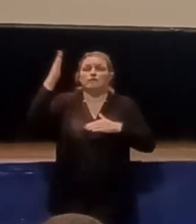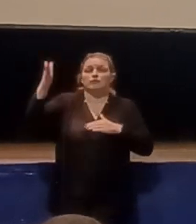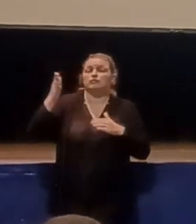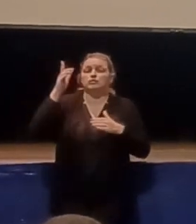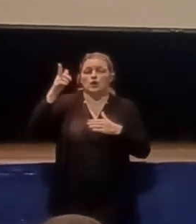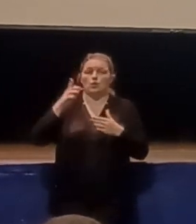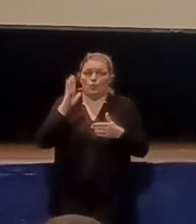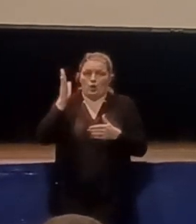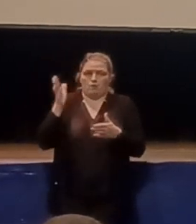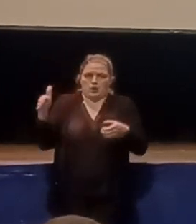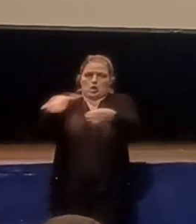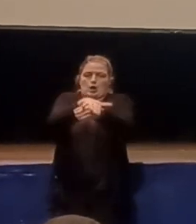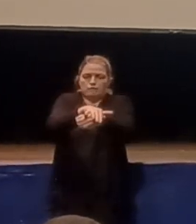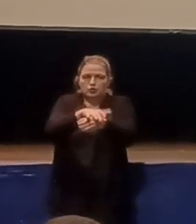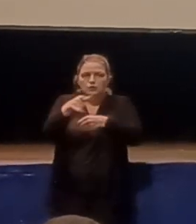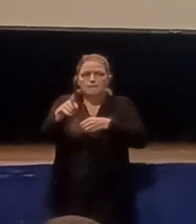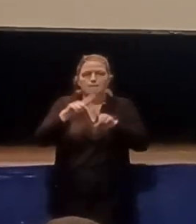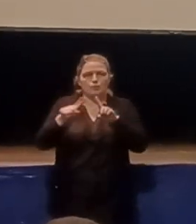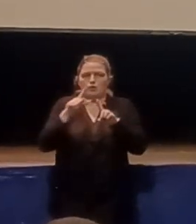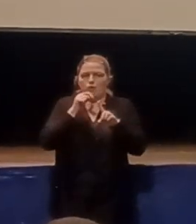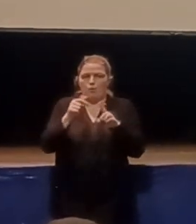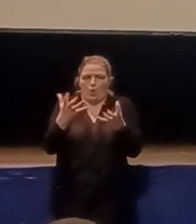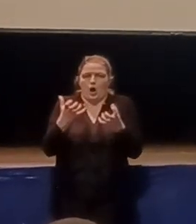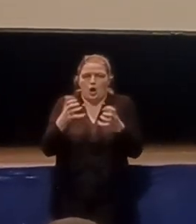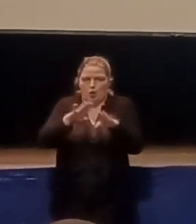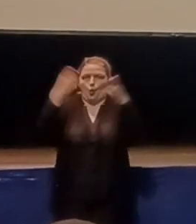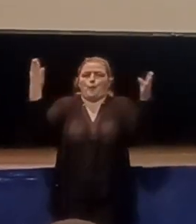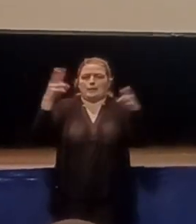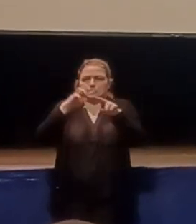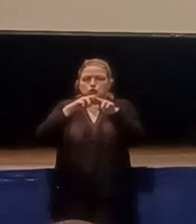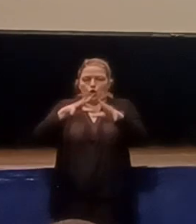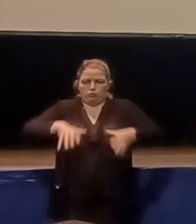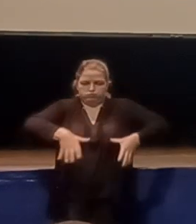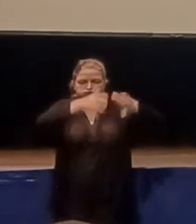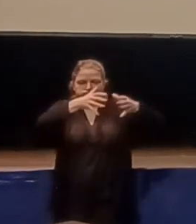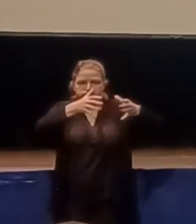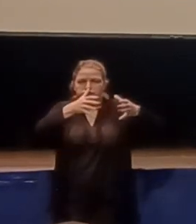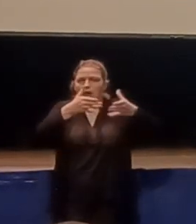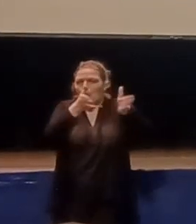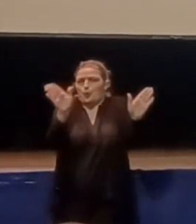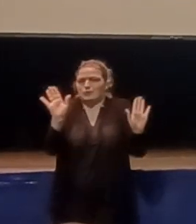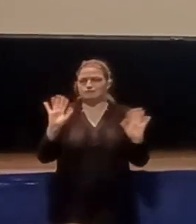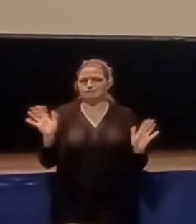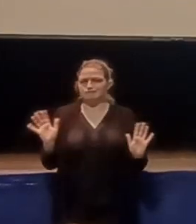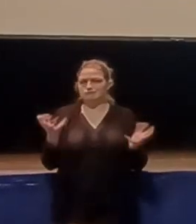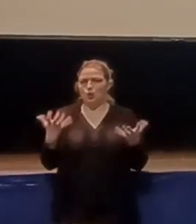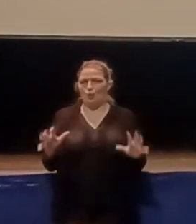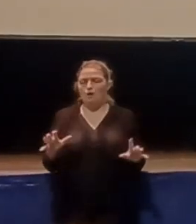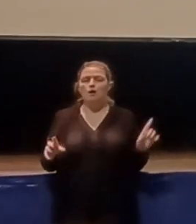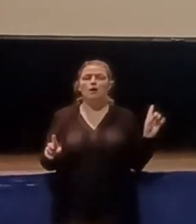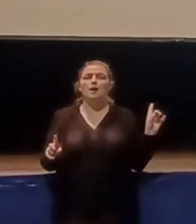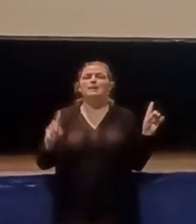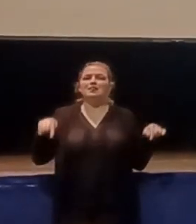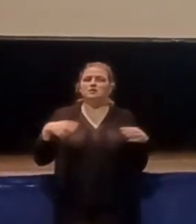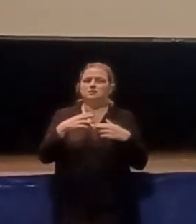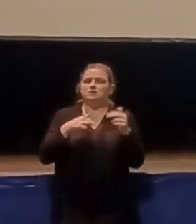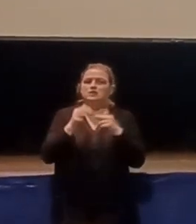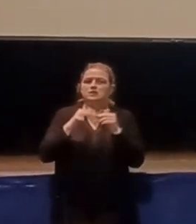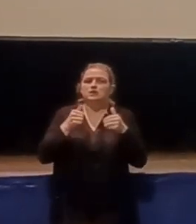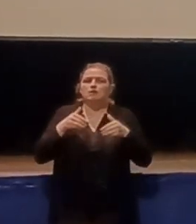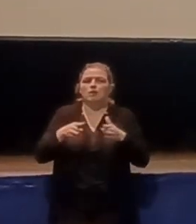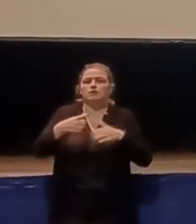be covered. We do not intend to have an open salt pile in a permanent condition for this. And what this facility does is it